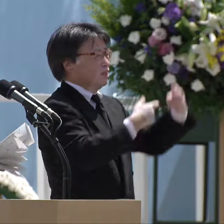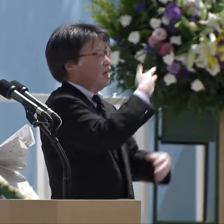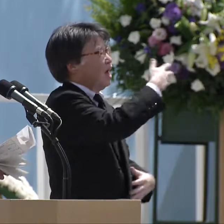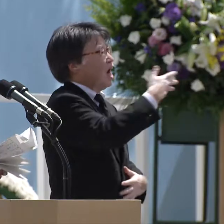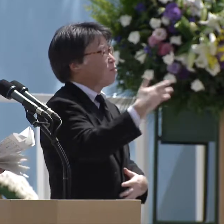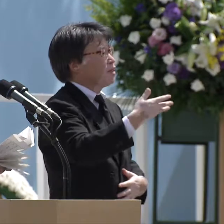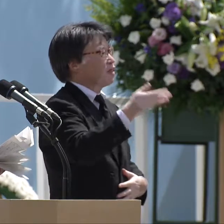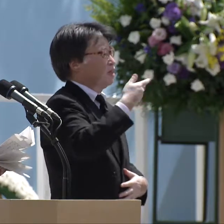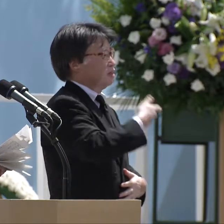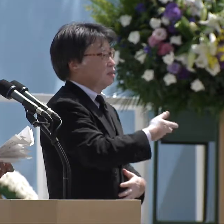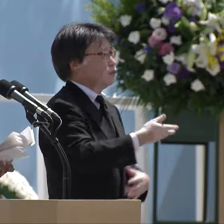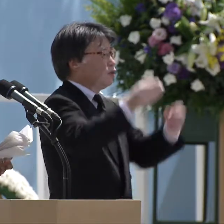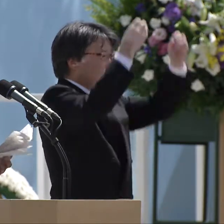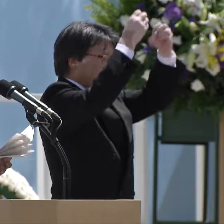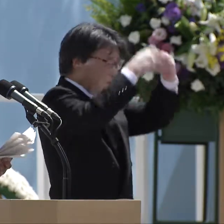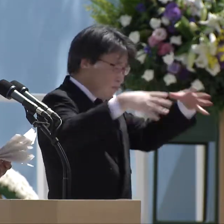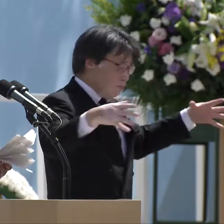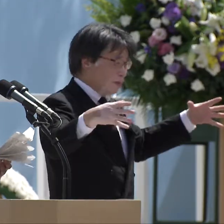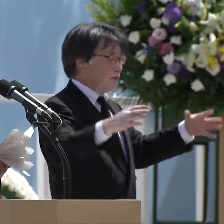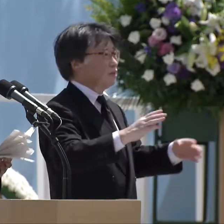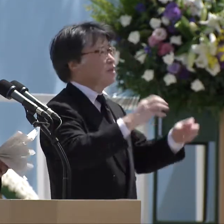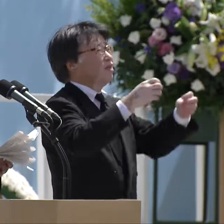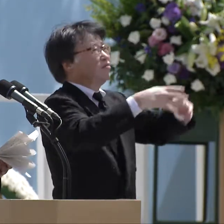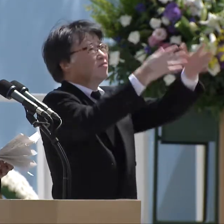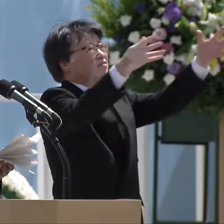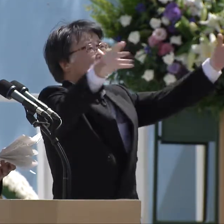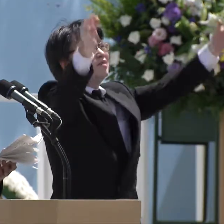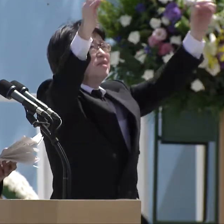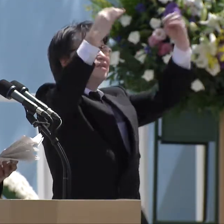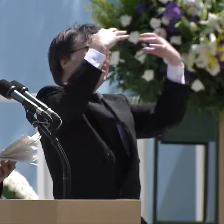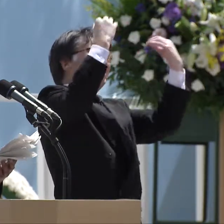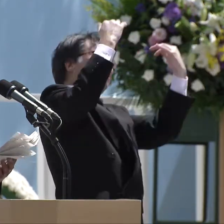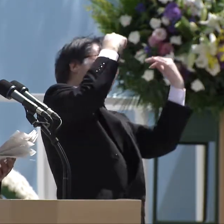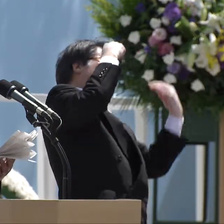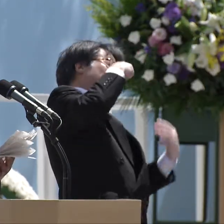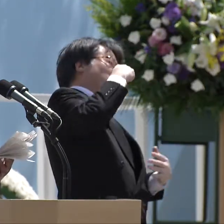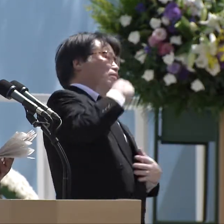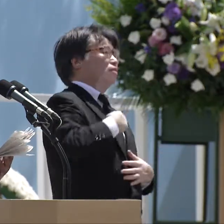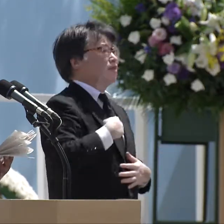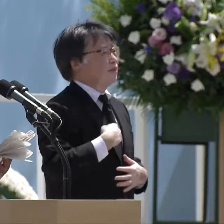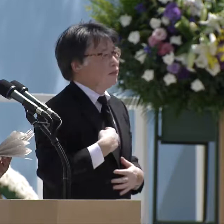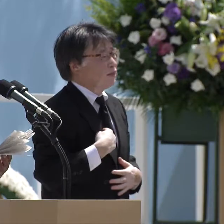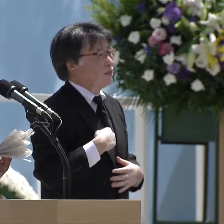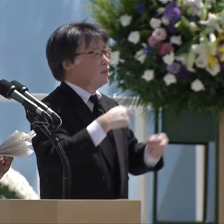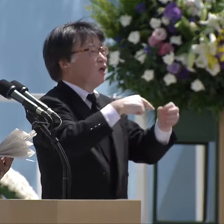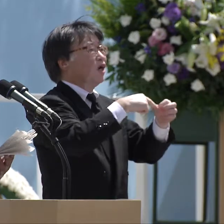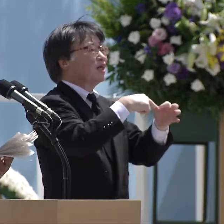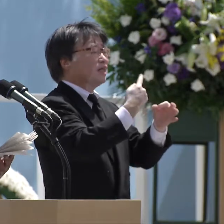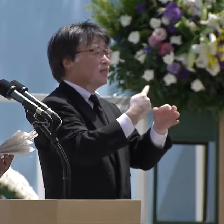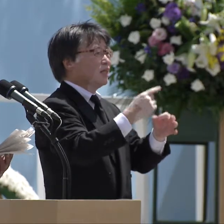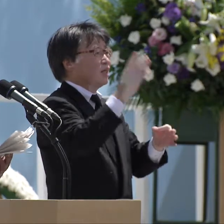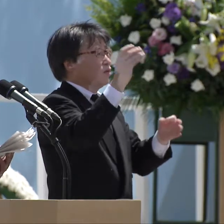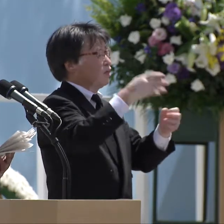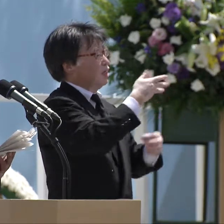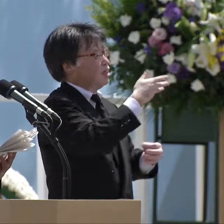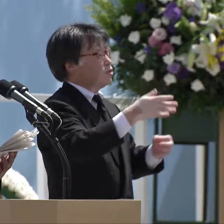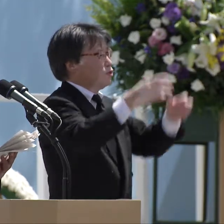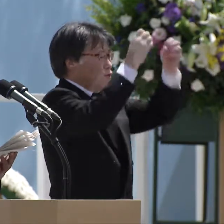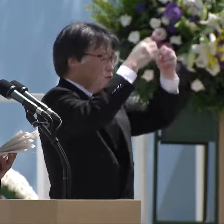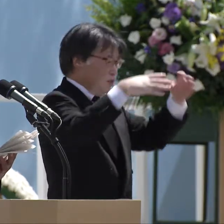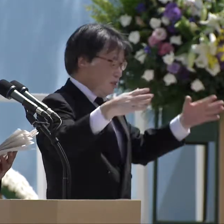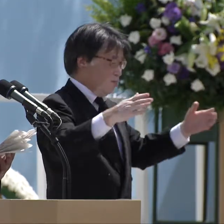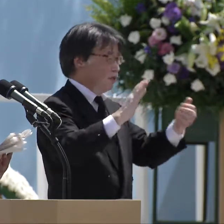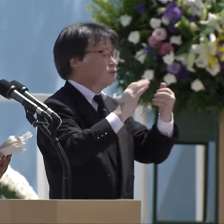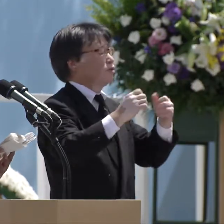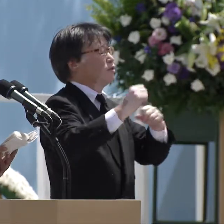by anti-hydrogen bomb movement, which originated with the suffering caused by the ashes of death due to the United States hydrogen bomb